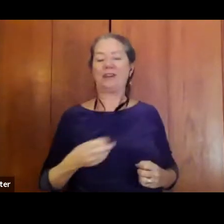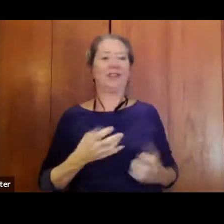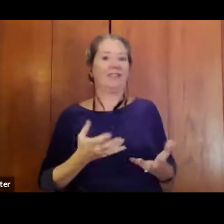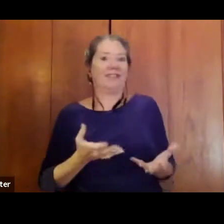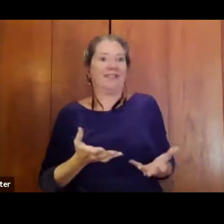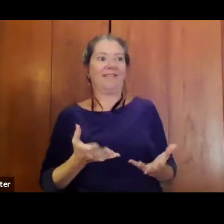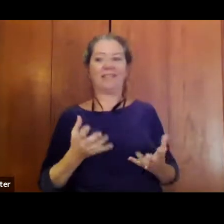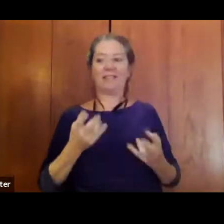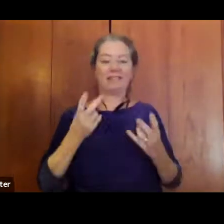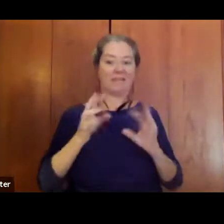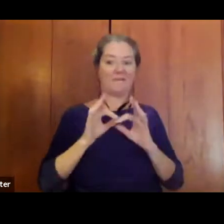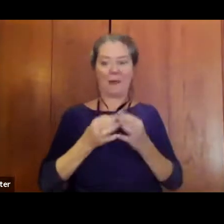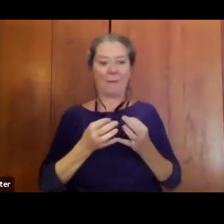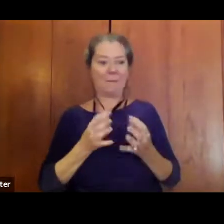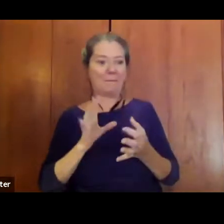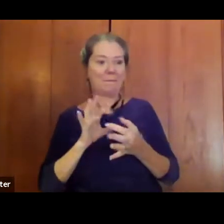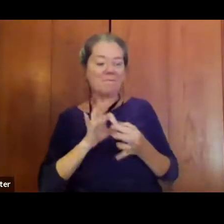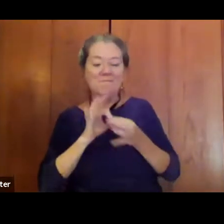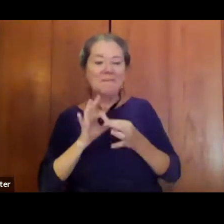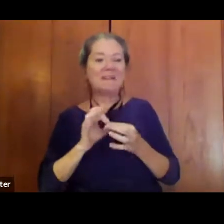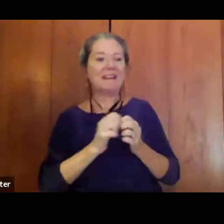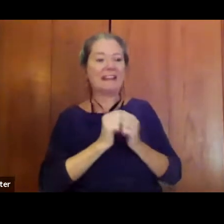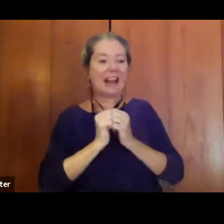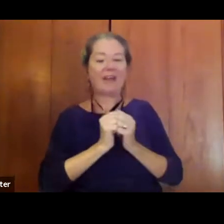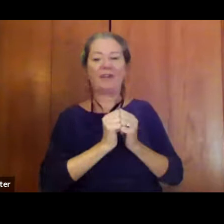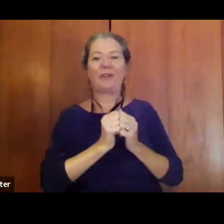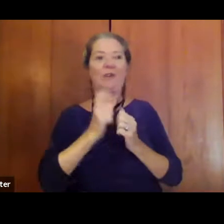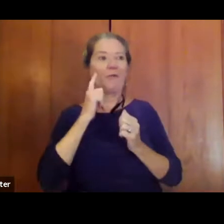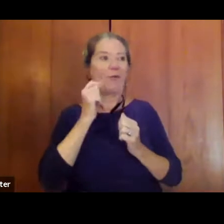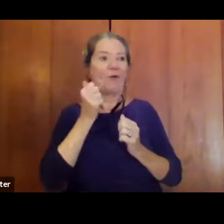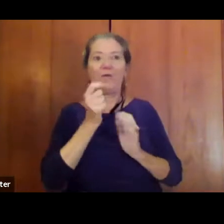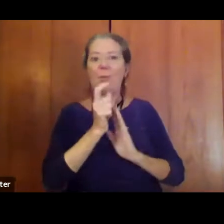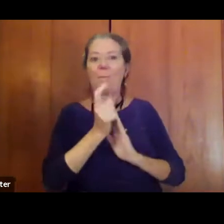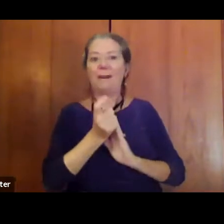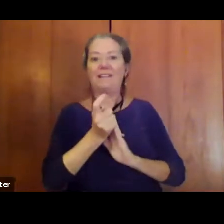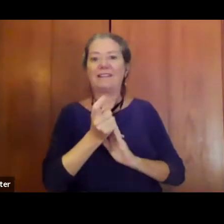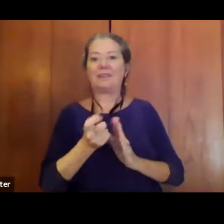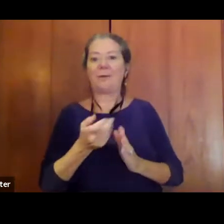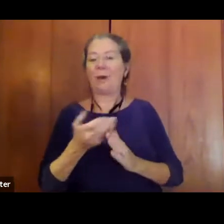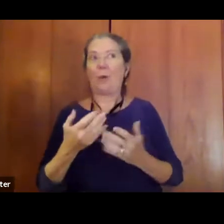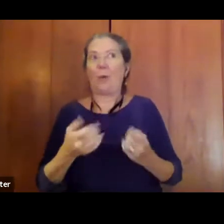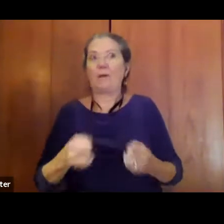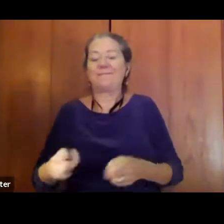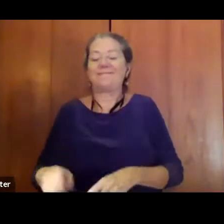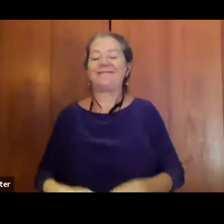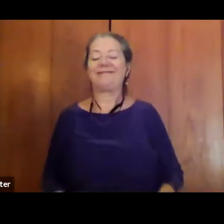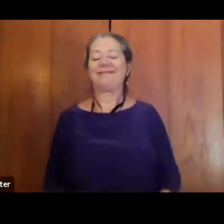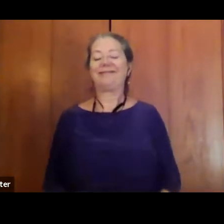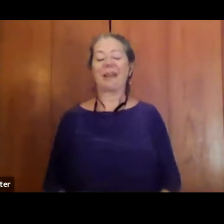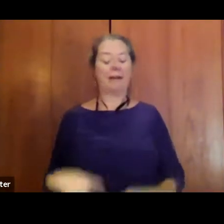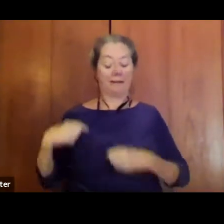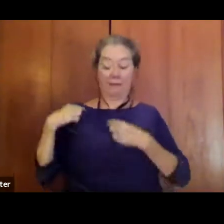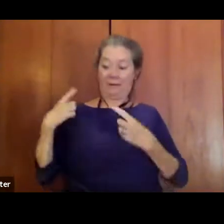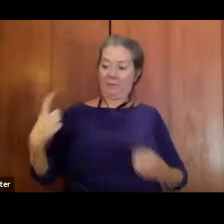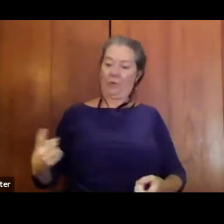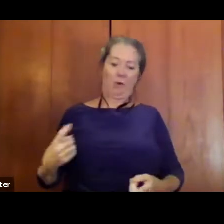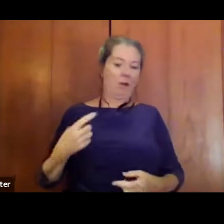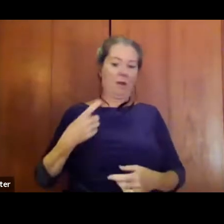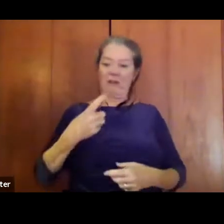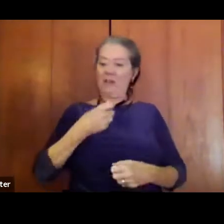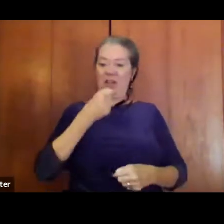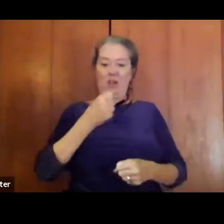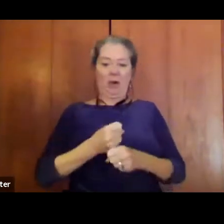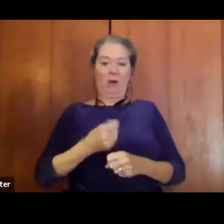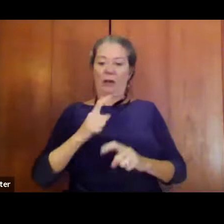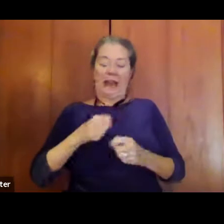with one another for just a few moments, regardless of the circumstance. I think about how this past year not being able to hug or embrace those in